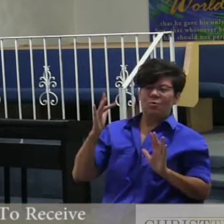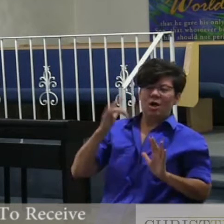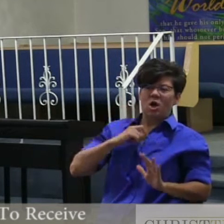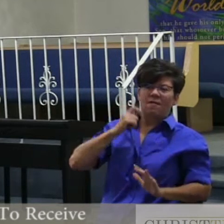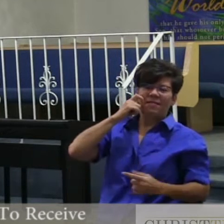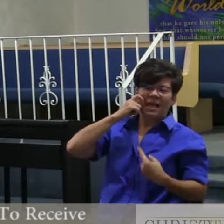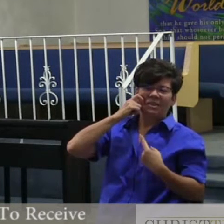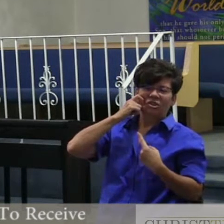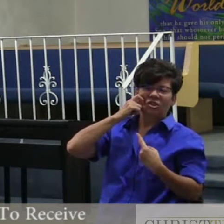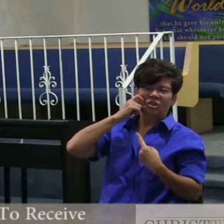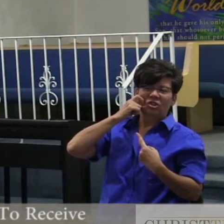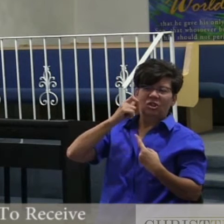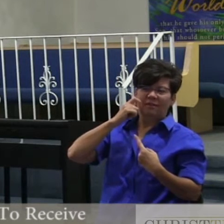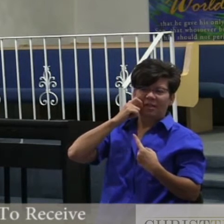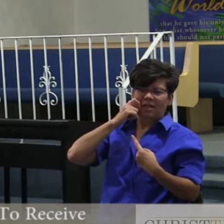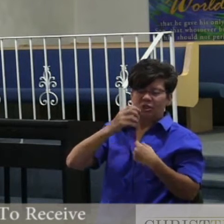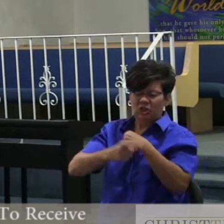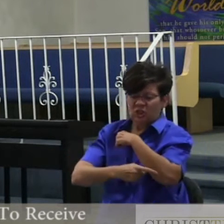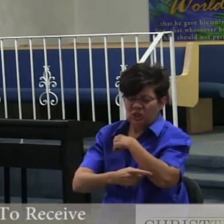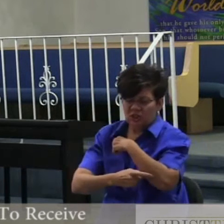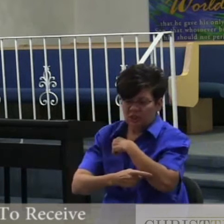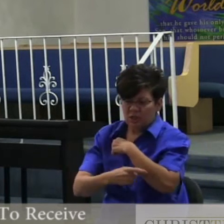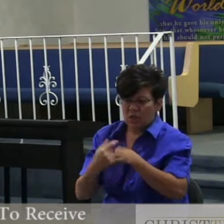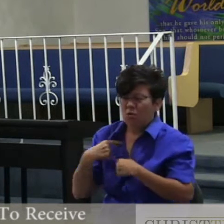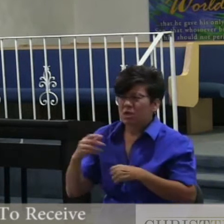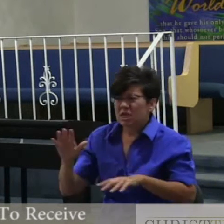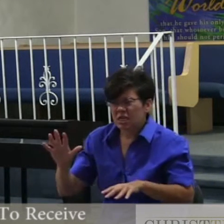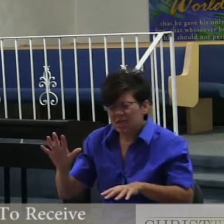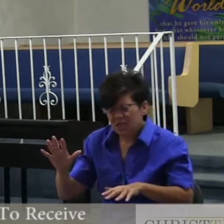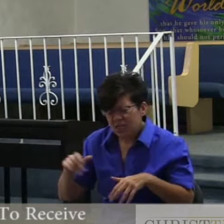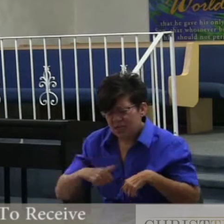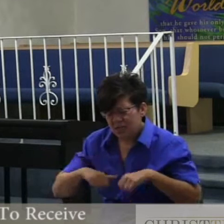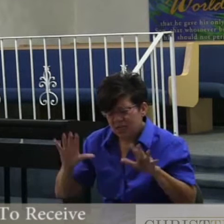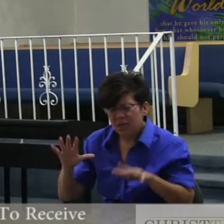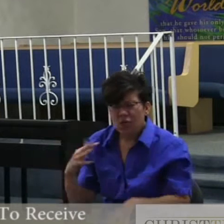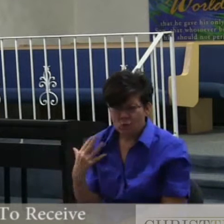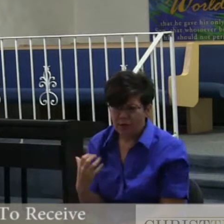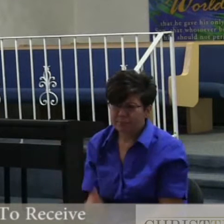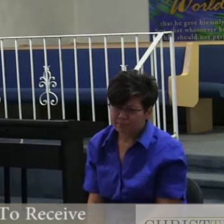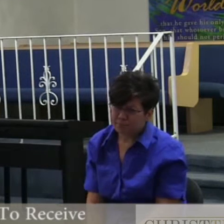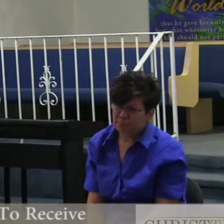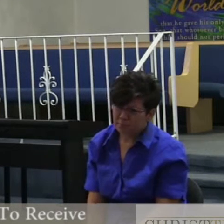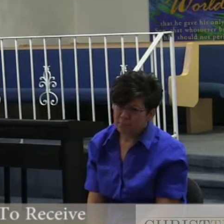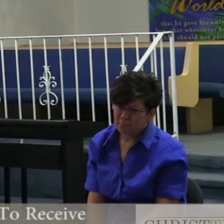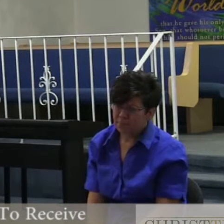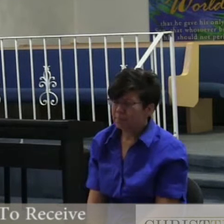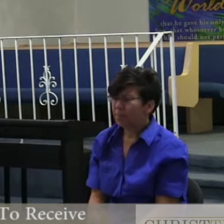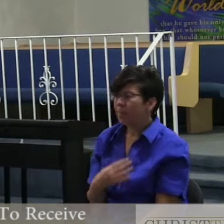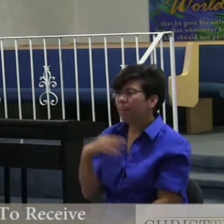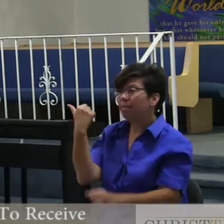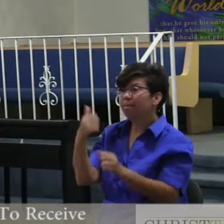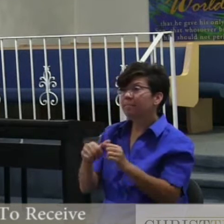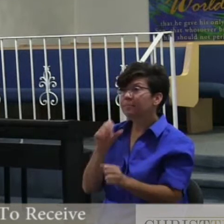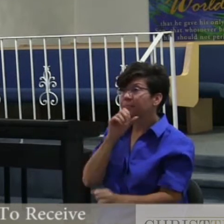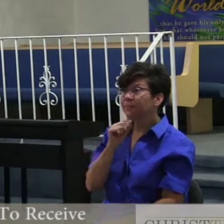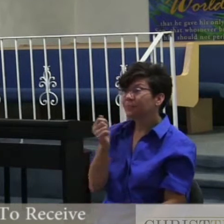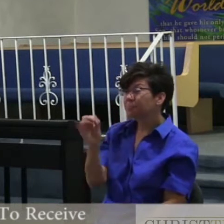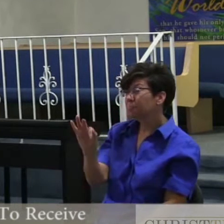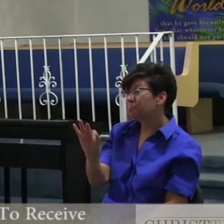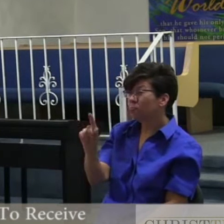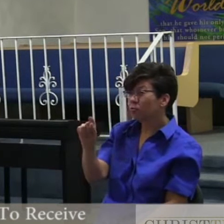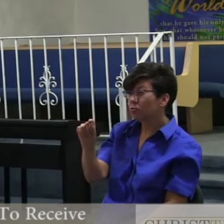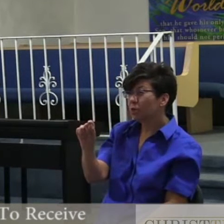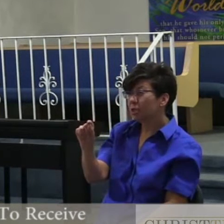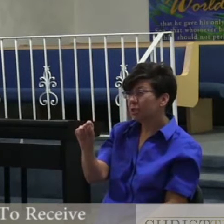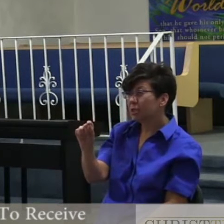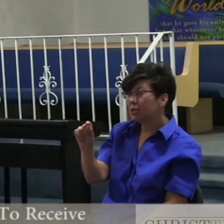holler and we want to give in. Okay? Now, I remember when I was 19 or 20 years